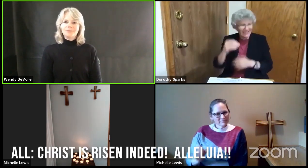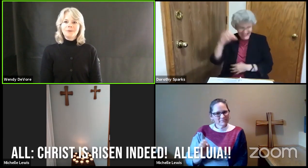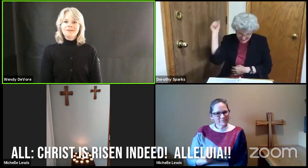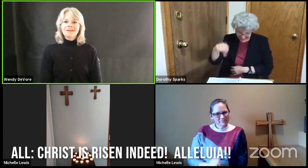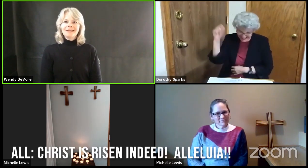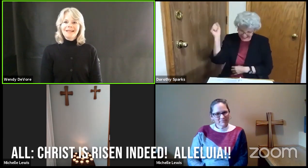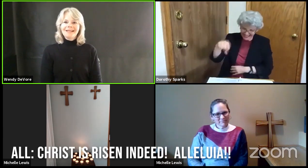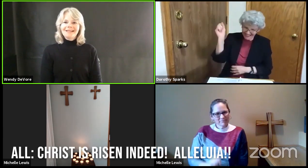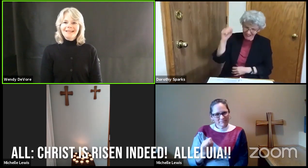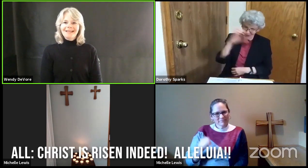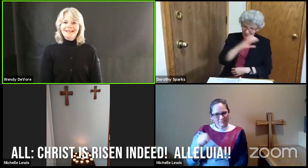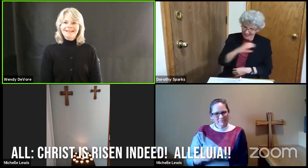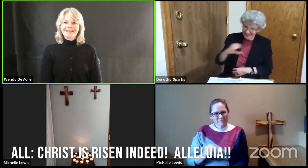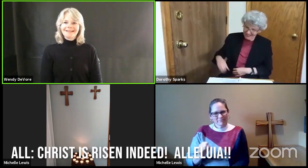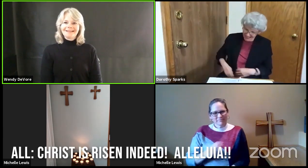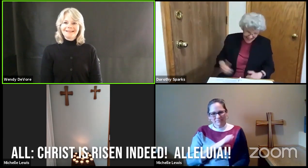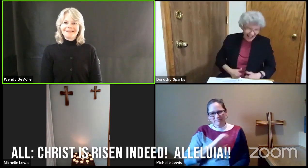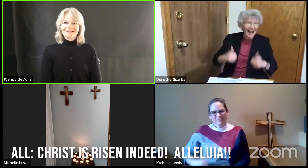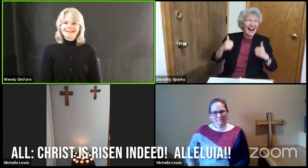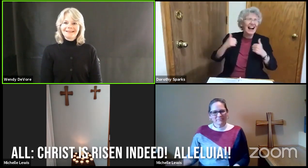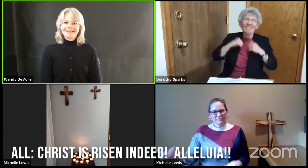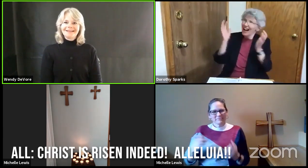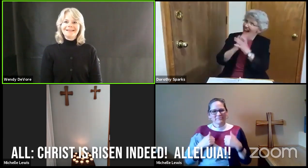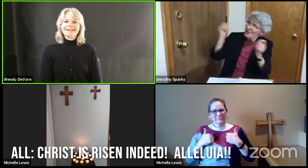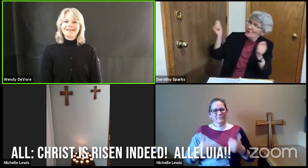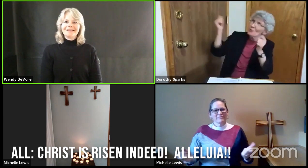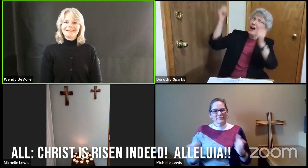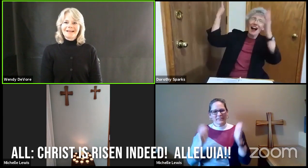Christ is risen indeed.